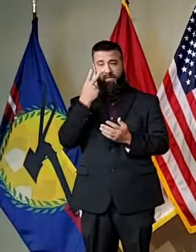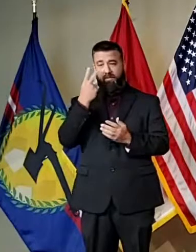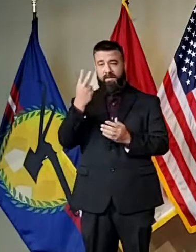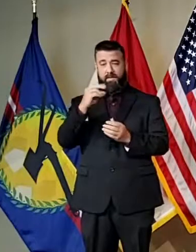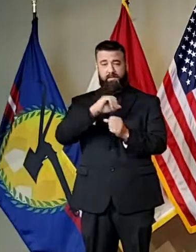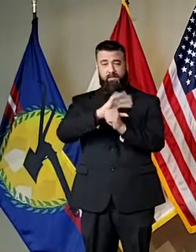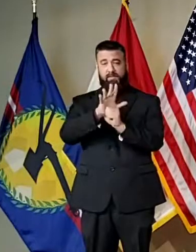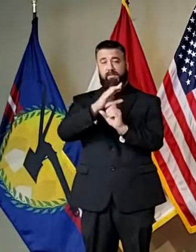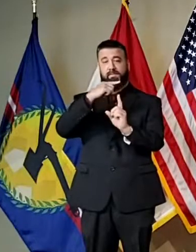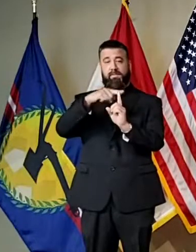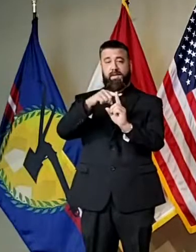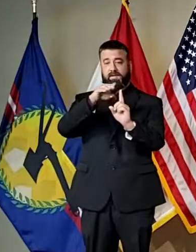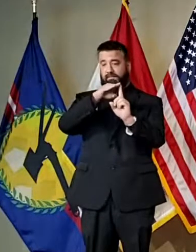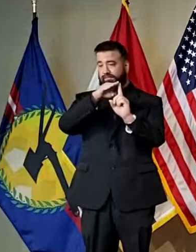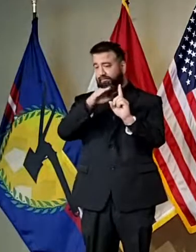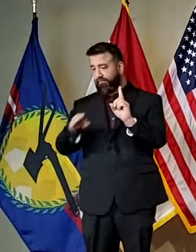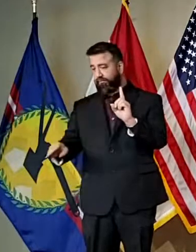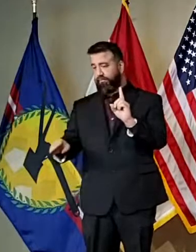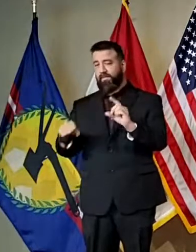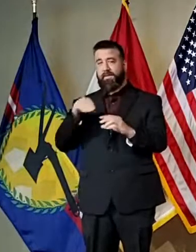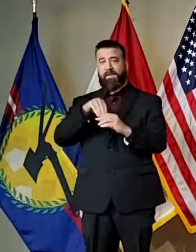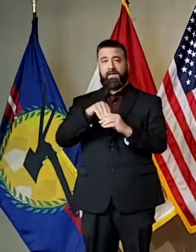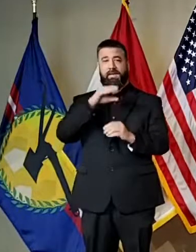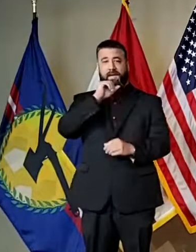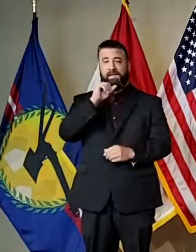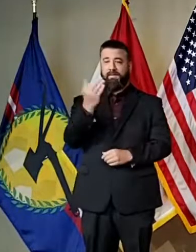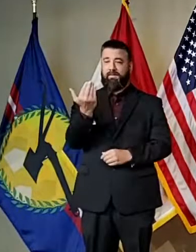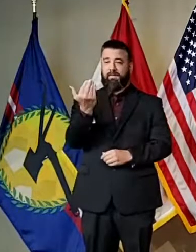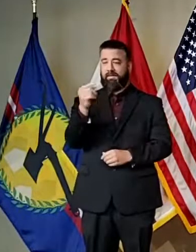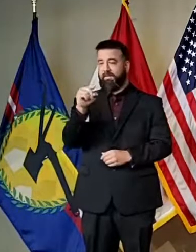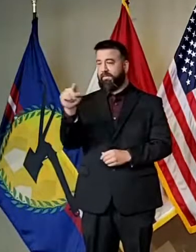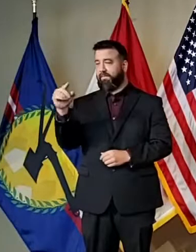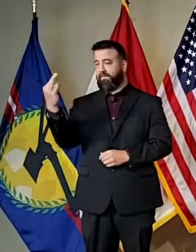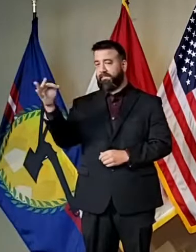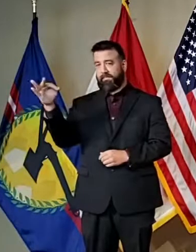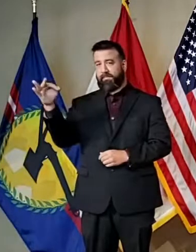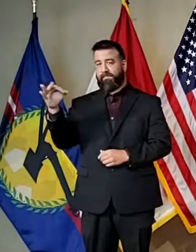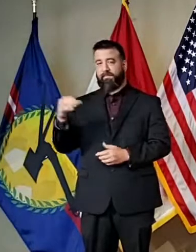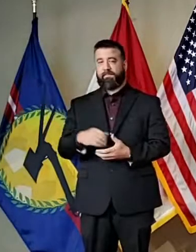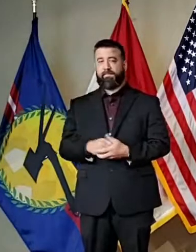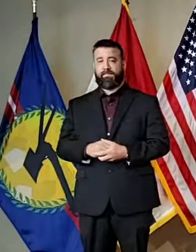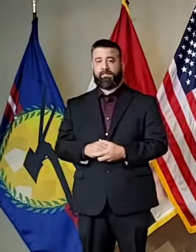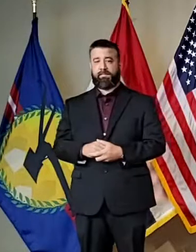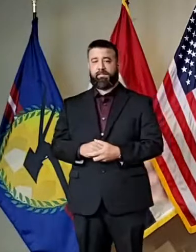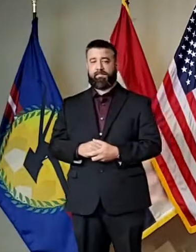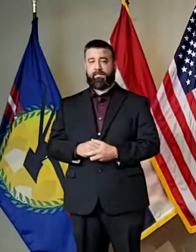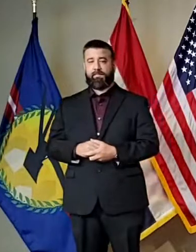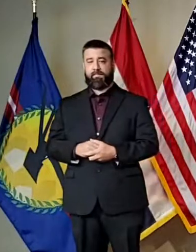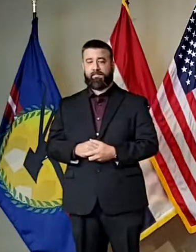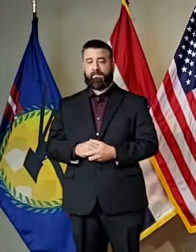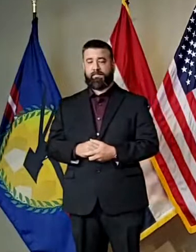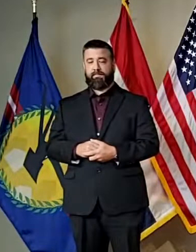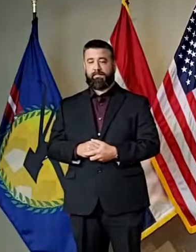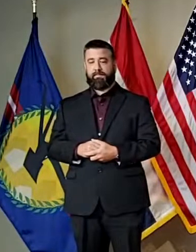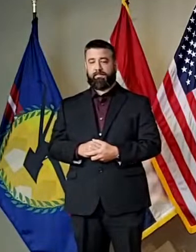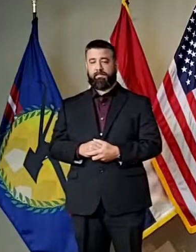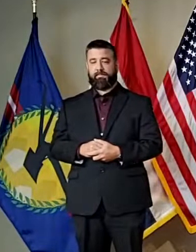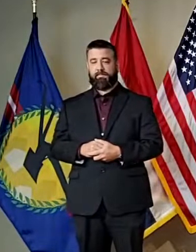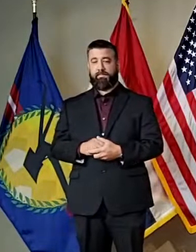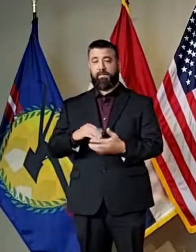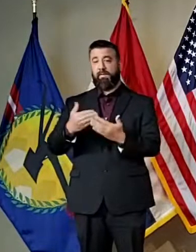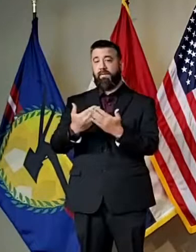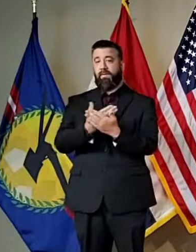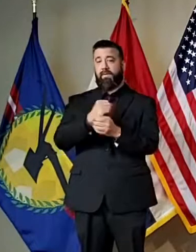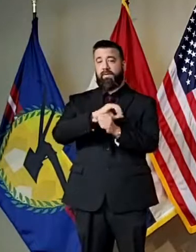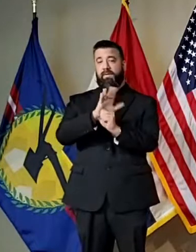the rate of COVID-19 infections in the 15 to 19-year-old age group. The rate of new cases in